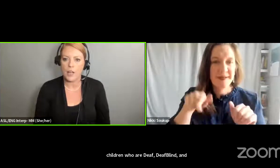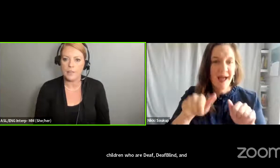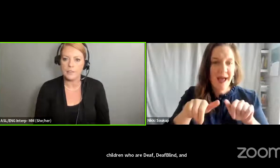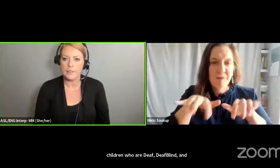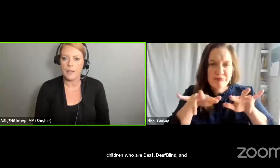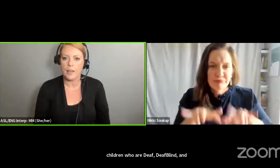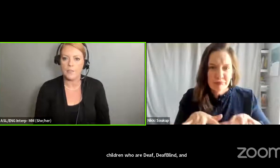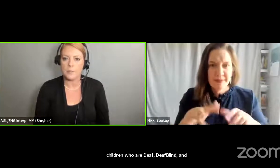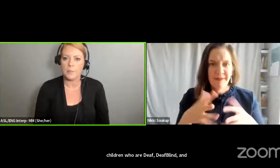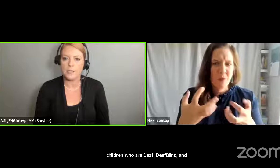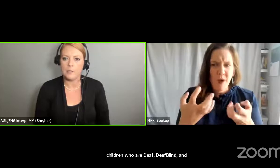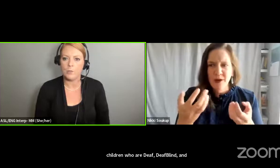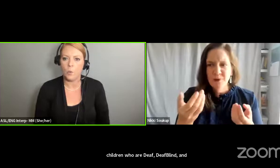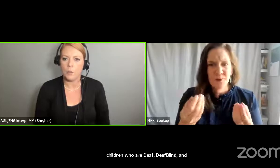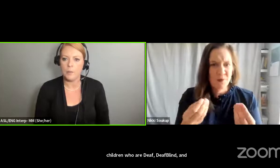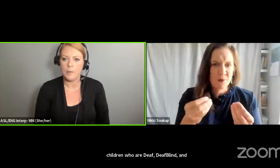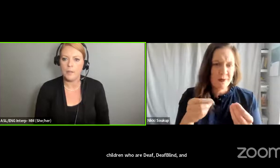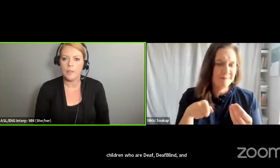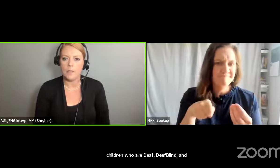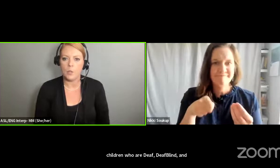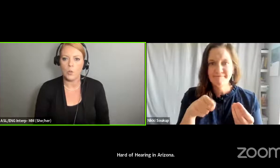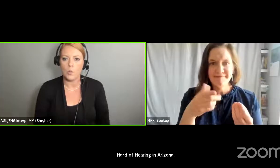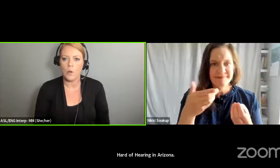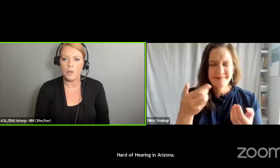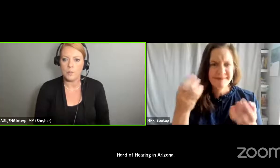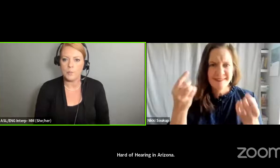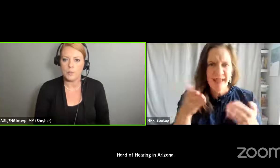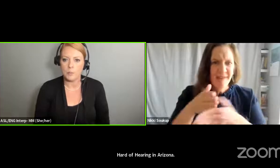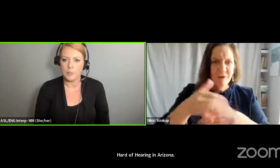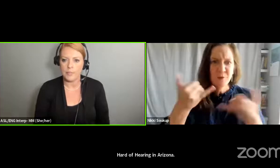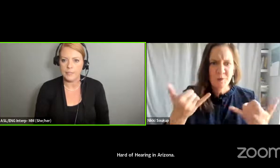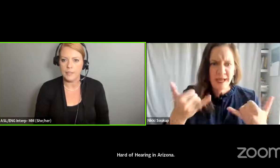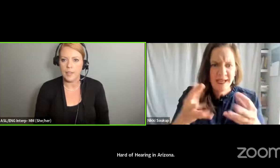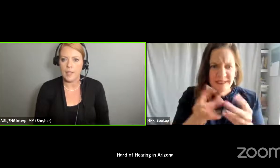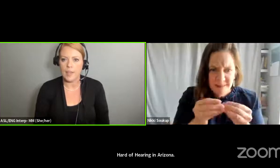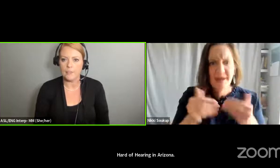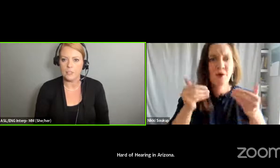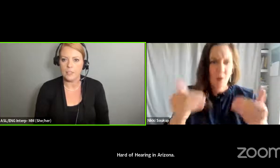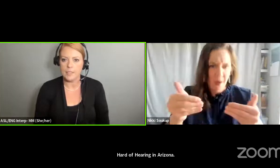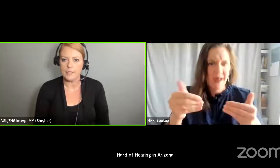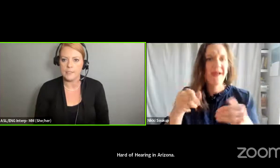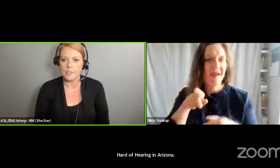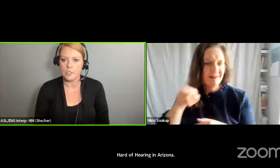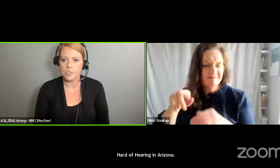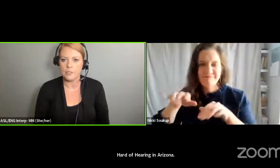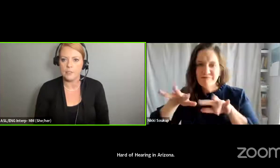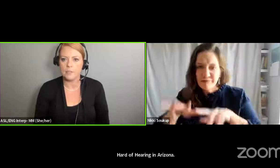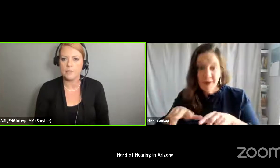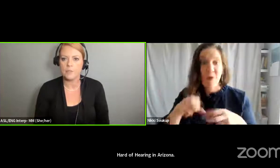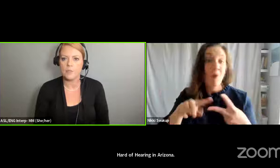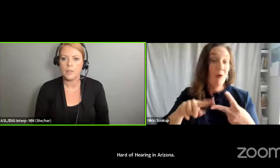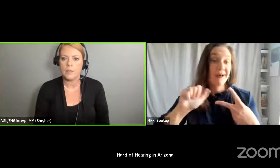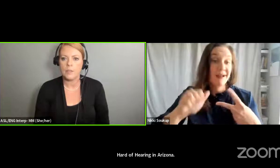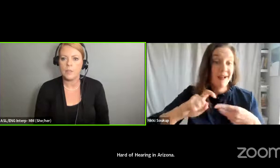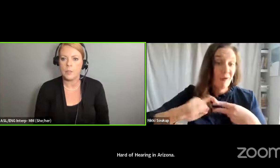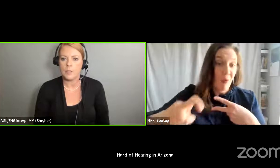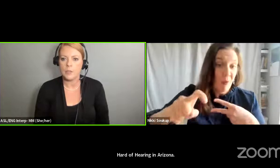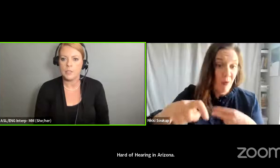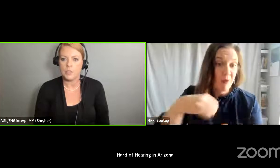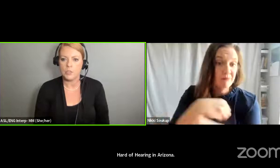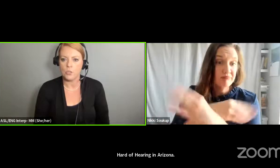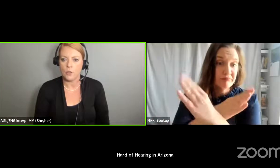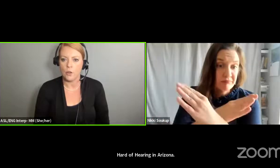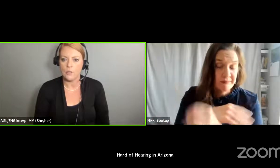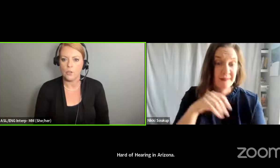in the chat, I've submitted a form that you are welcome to complete after today's session to